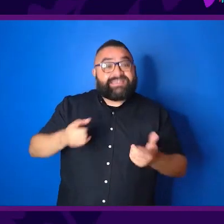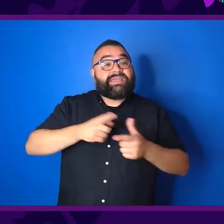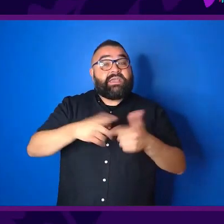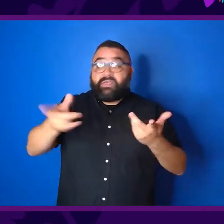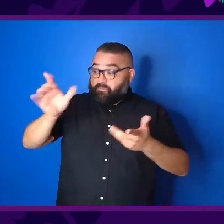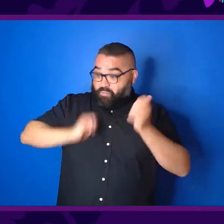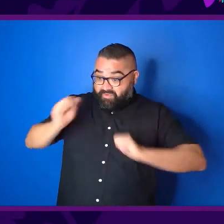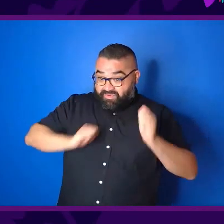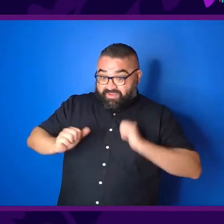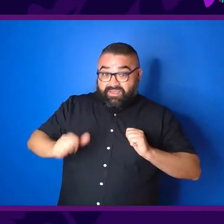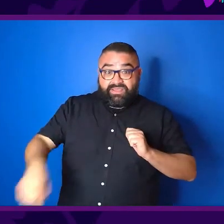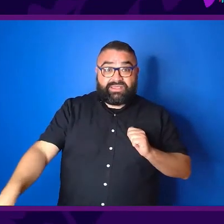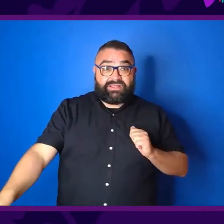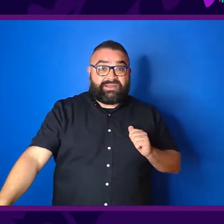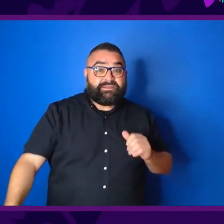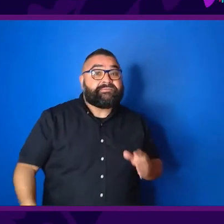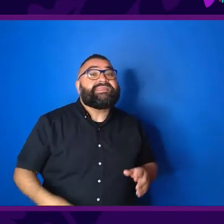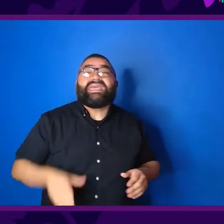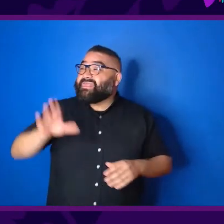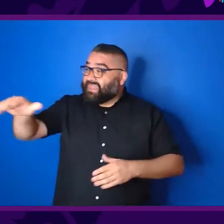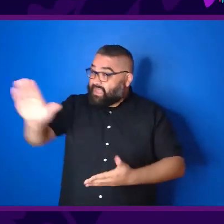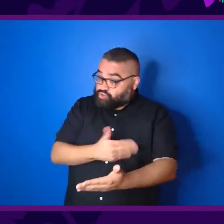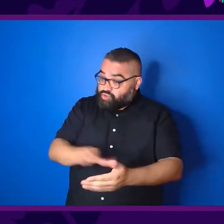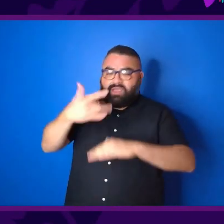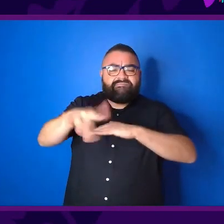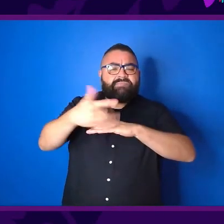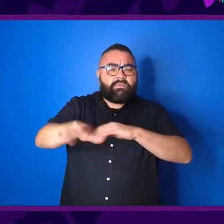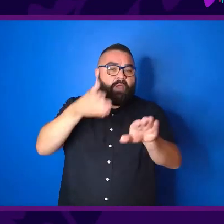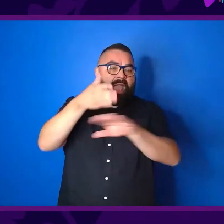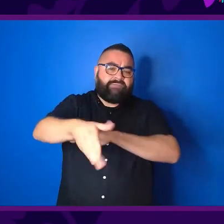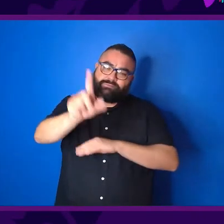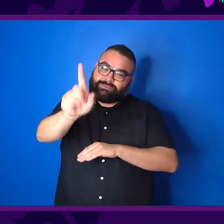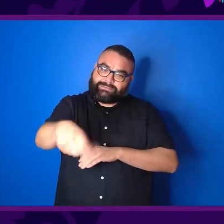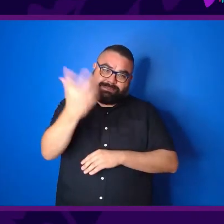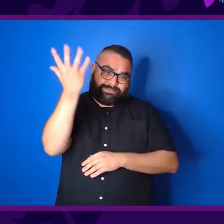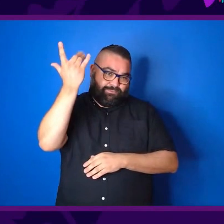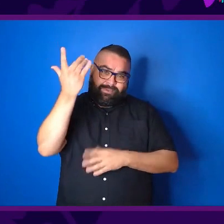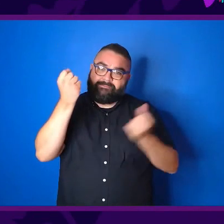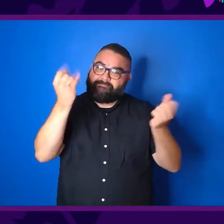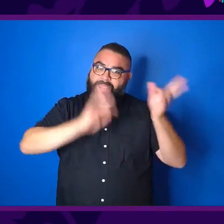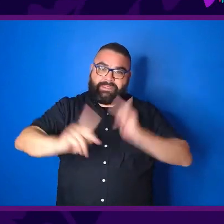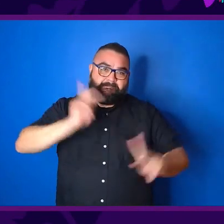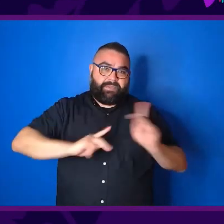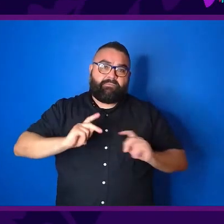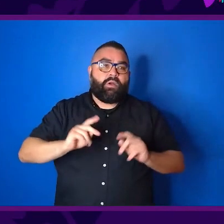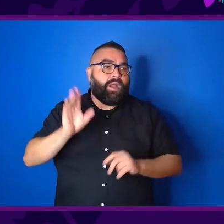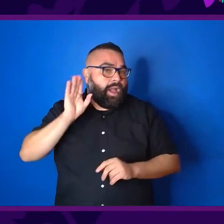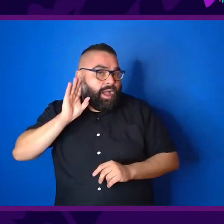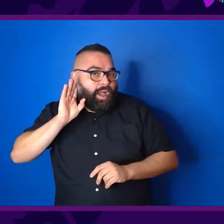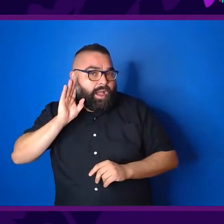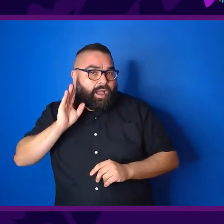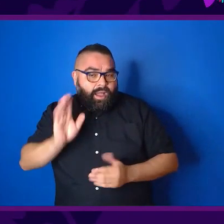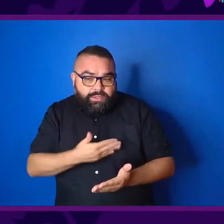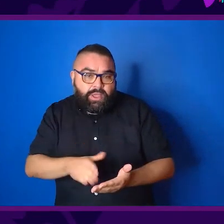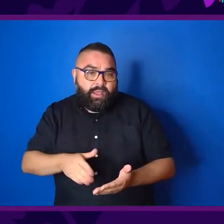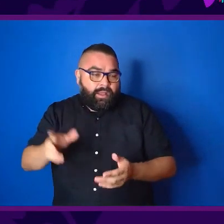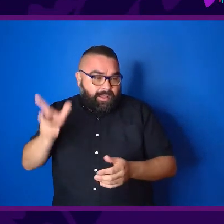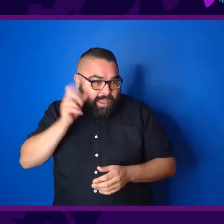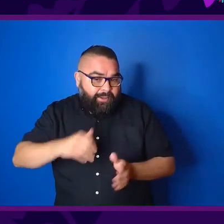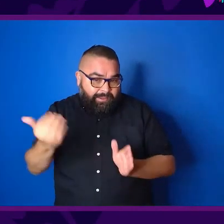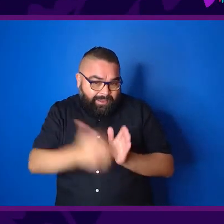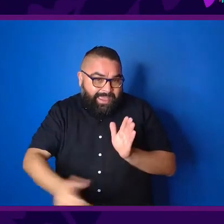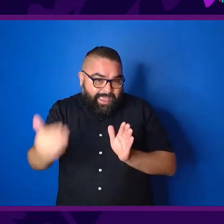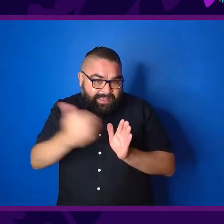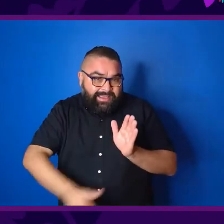that we can make that song available after this because there's a lot of people that need to listen to that song. What a great way to